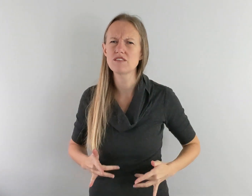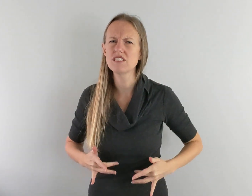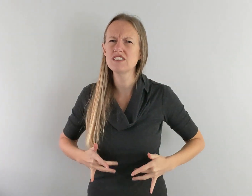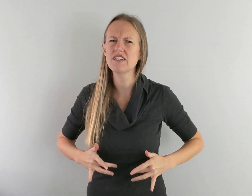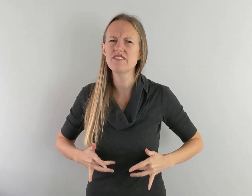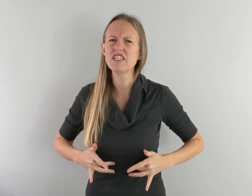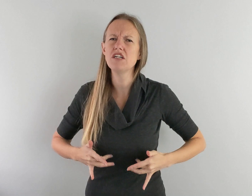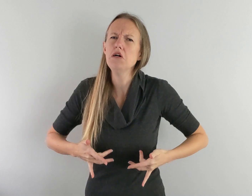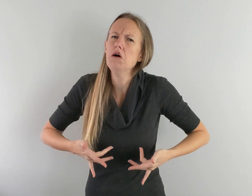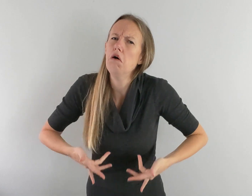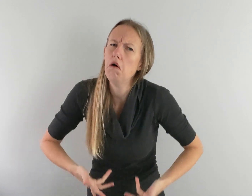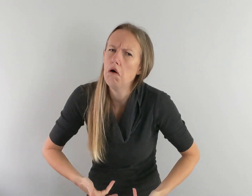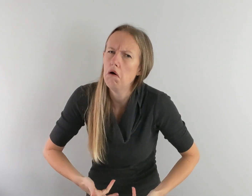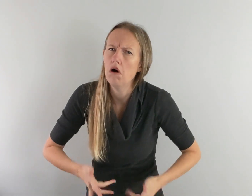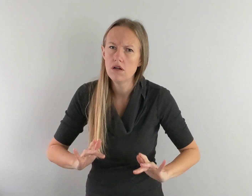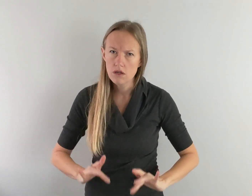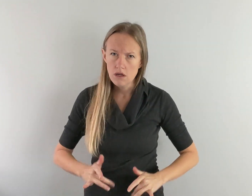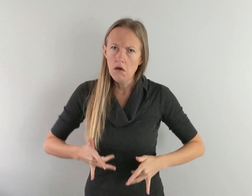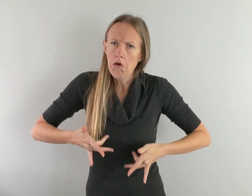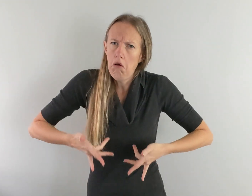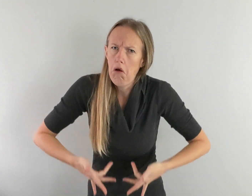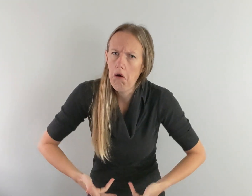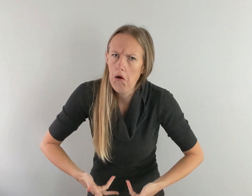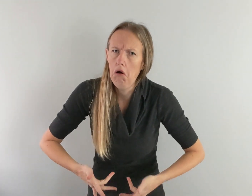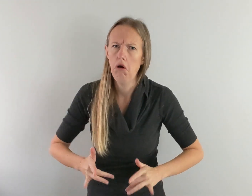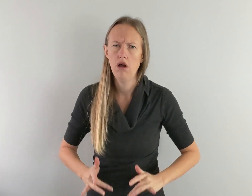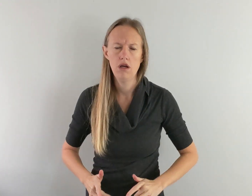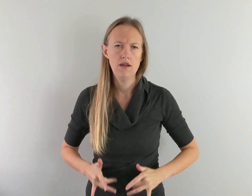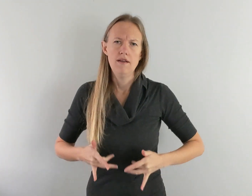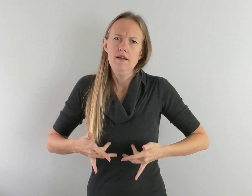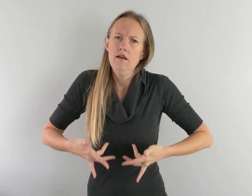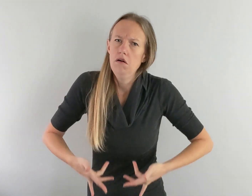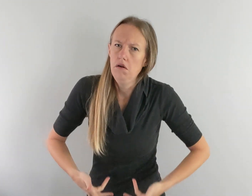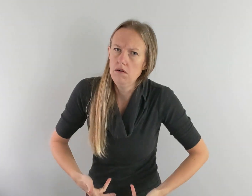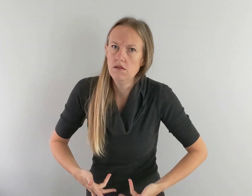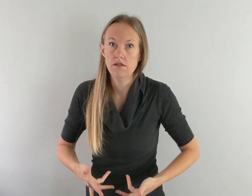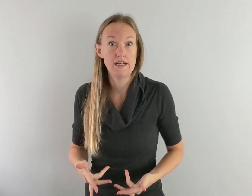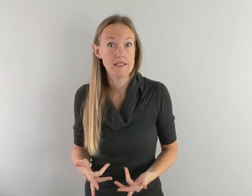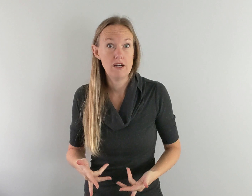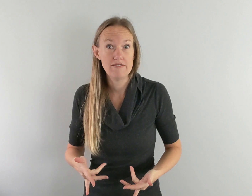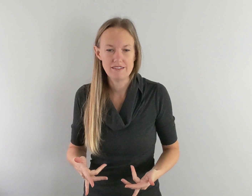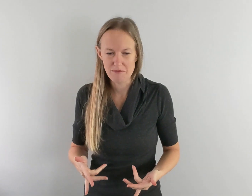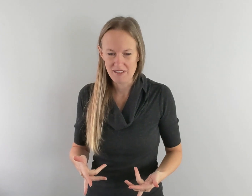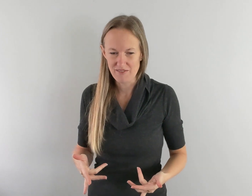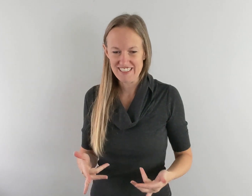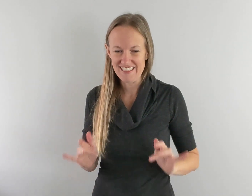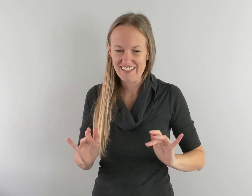really suffering. Ugh. Ugh. Ugh. That's how I feel in the middle of winter. Okay?